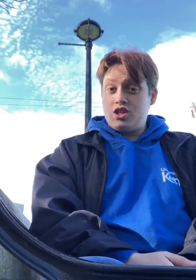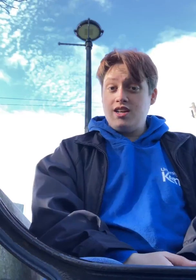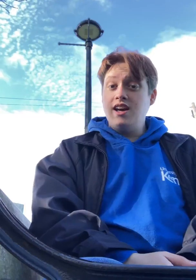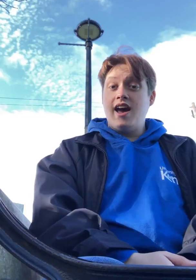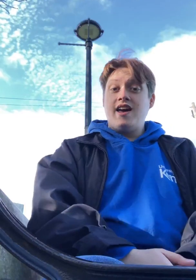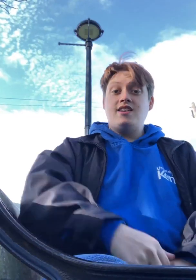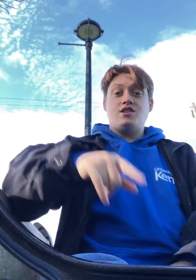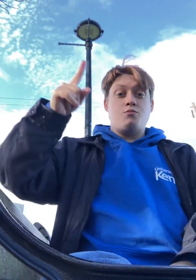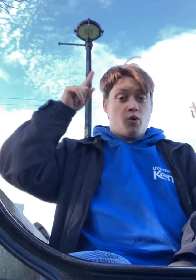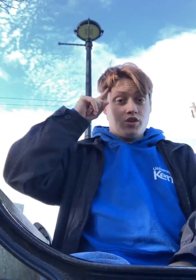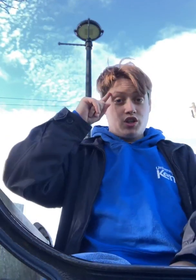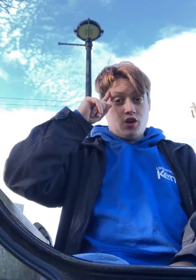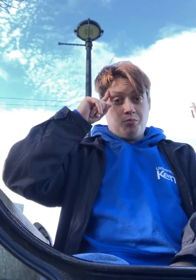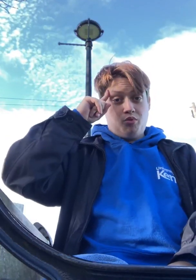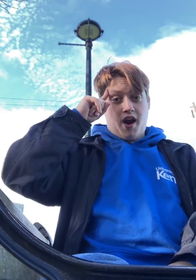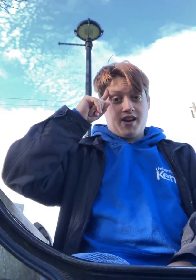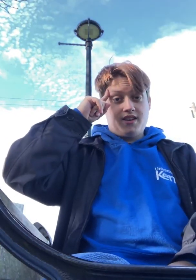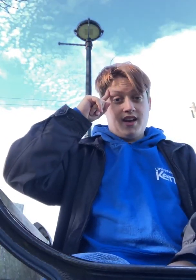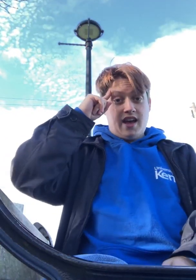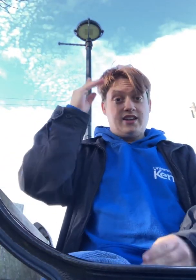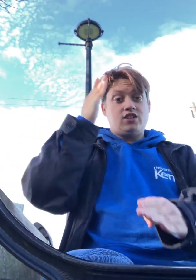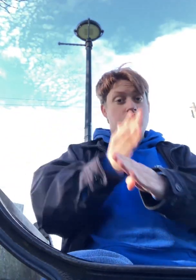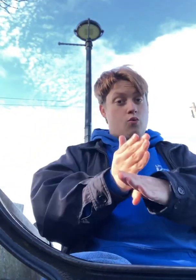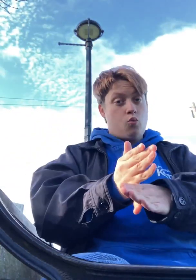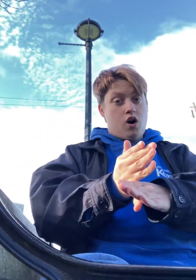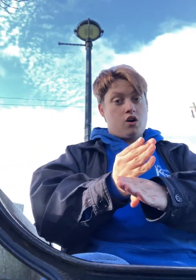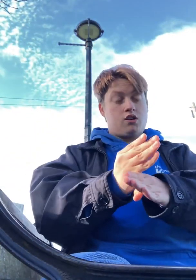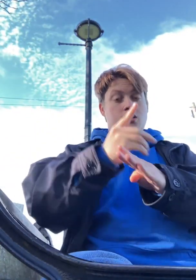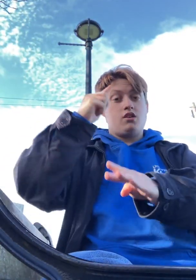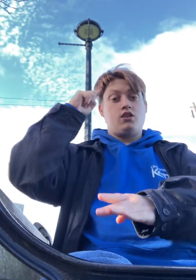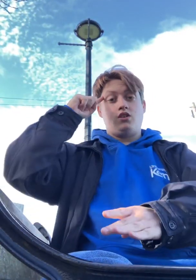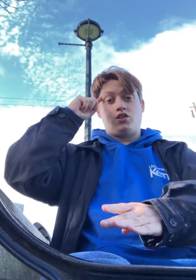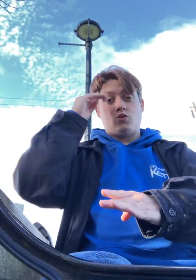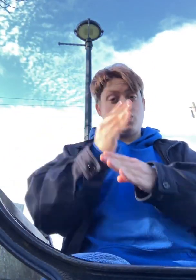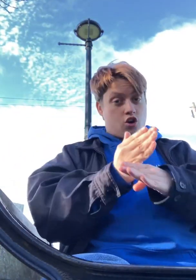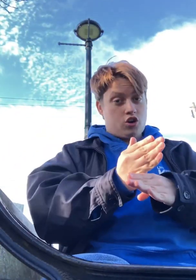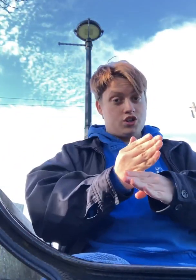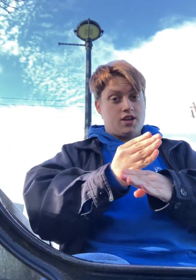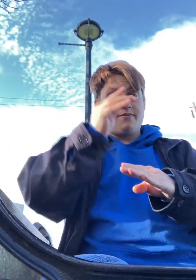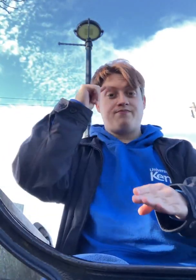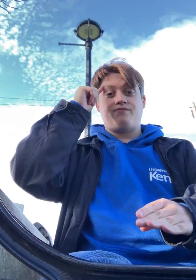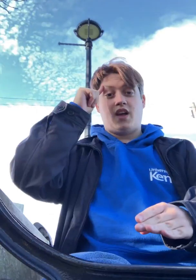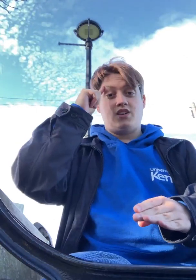Psychology is you point to your brain and then sign work. So psychology.